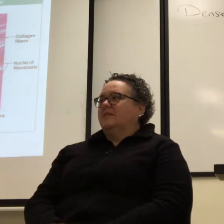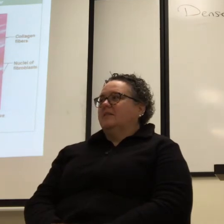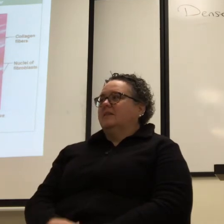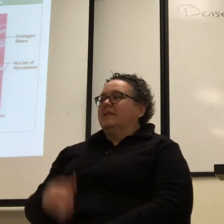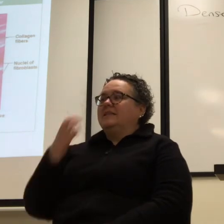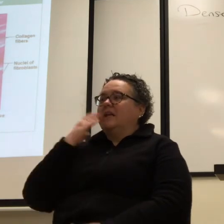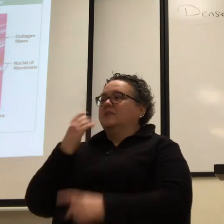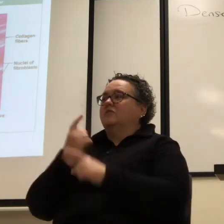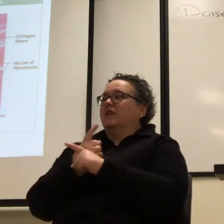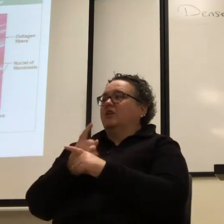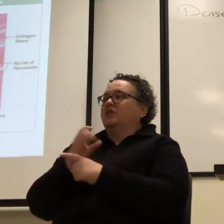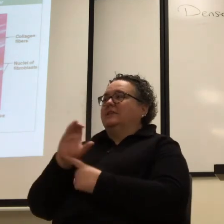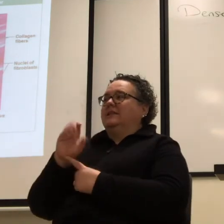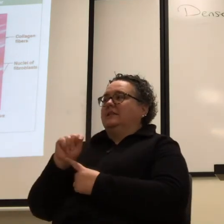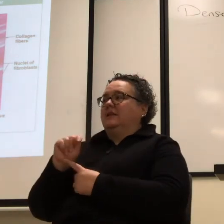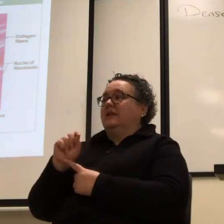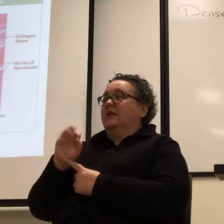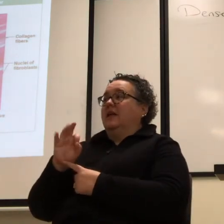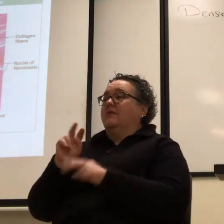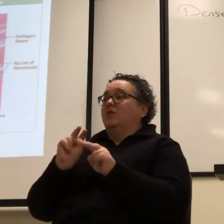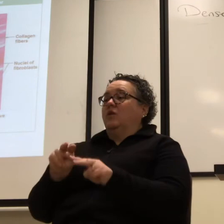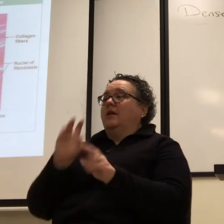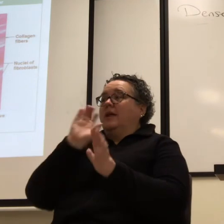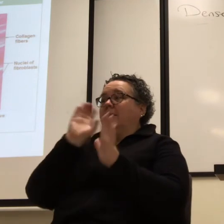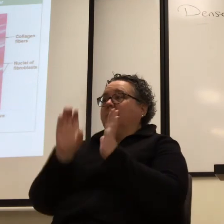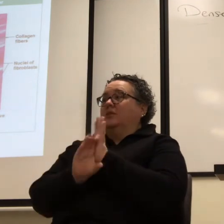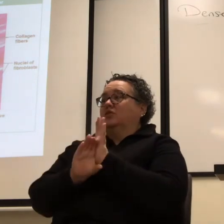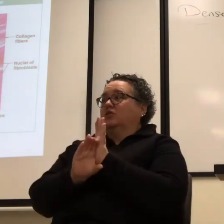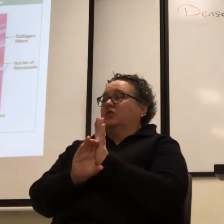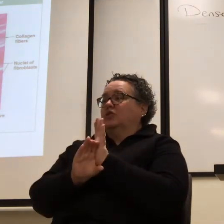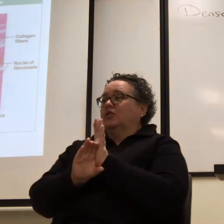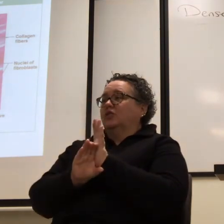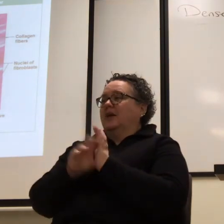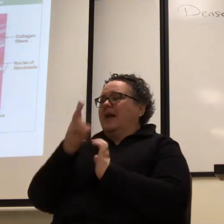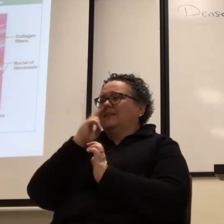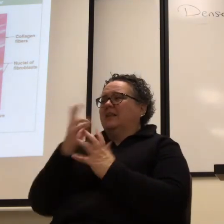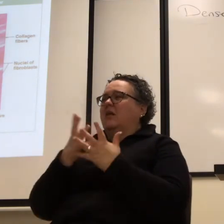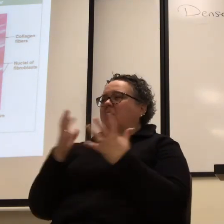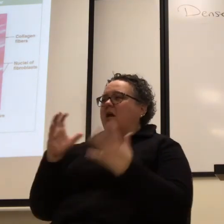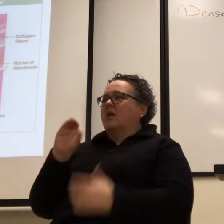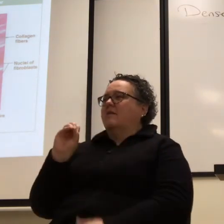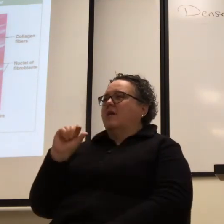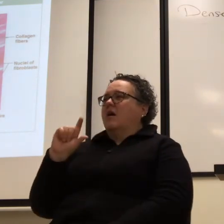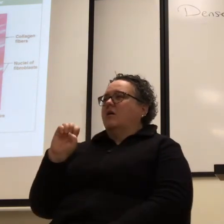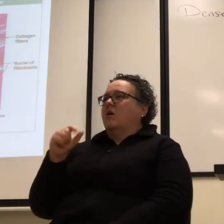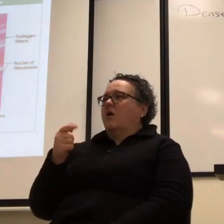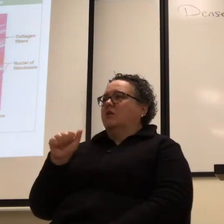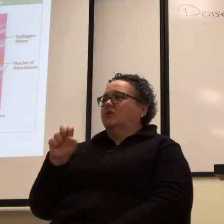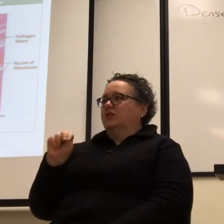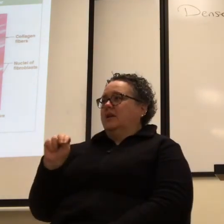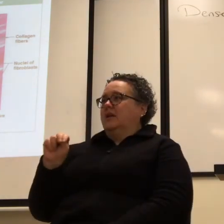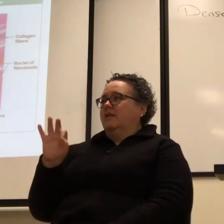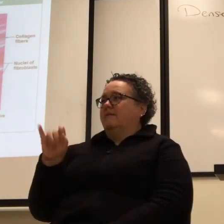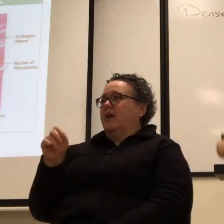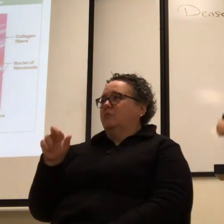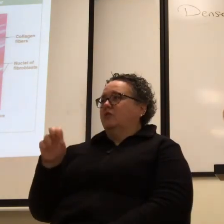Regular CT. So if you look at the picture, I just see a bunch of collagen fibers packed tightly.